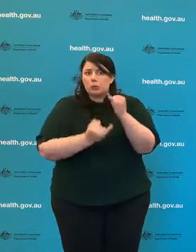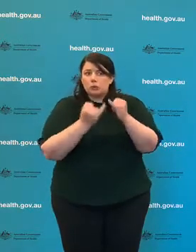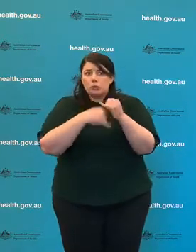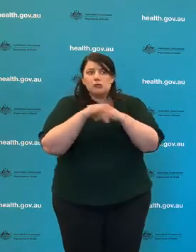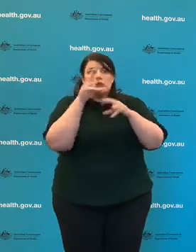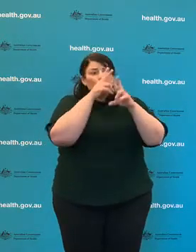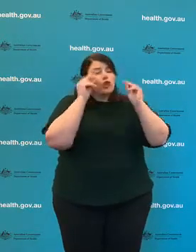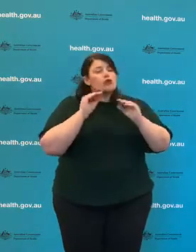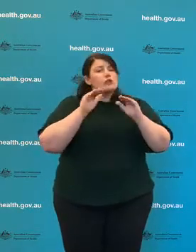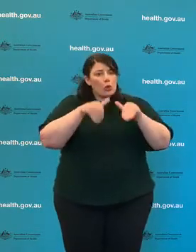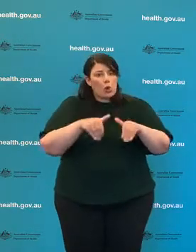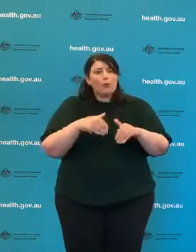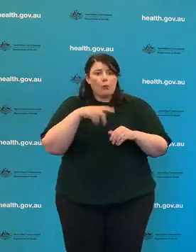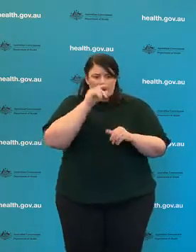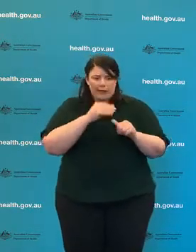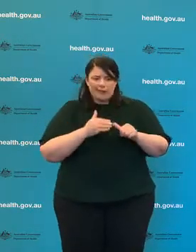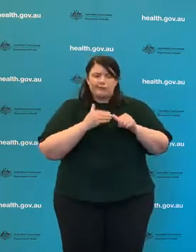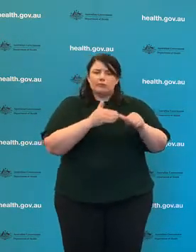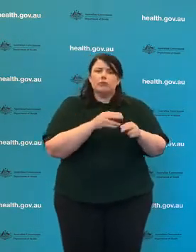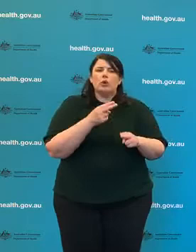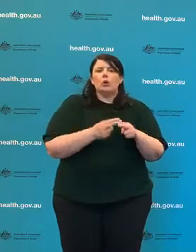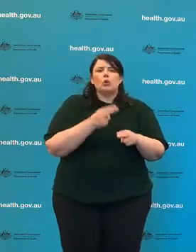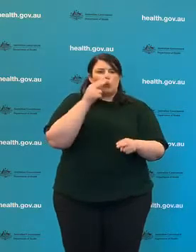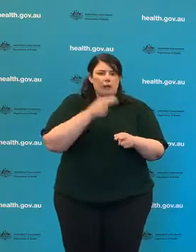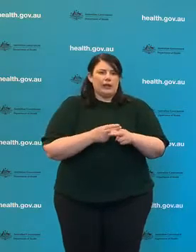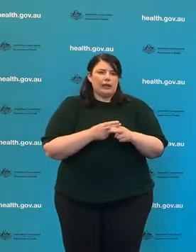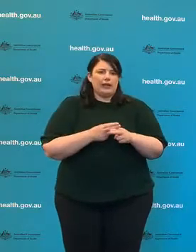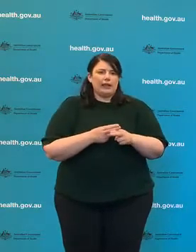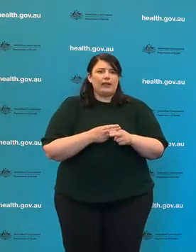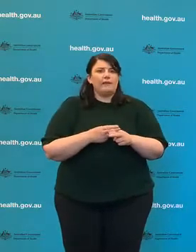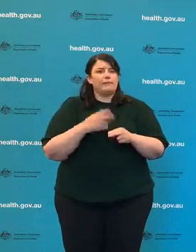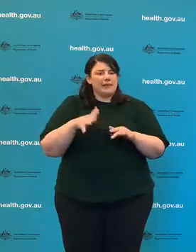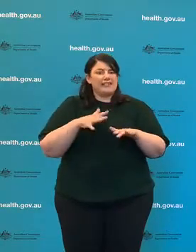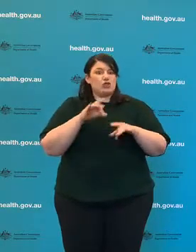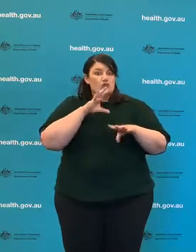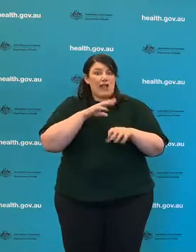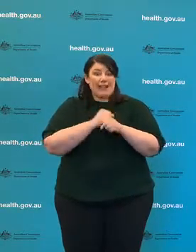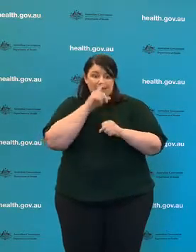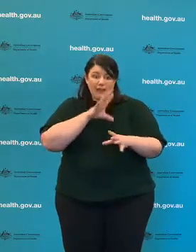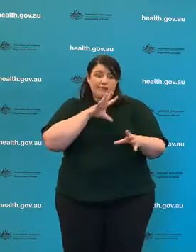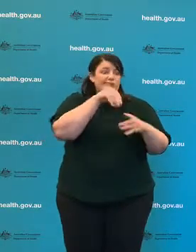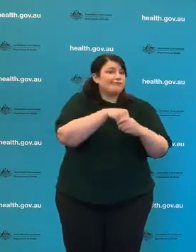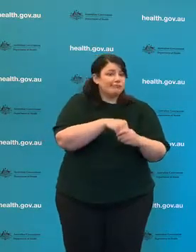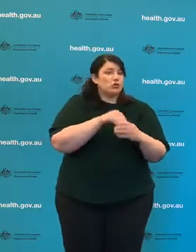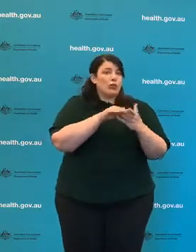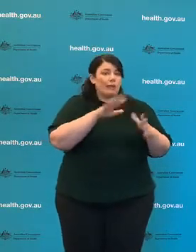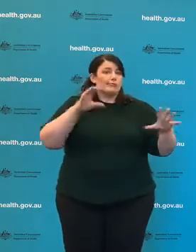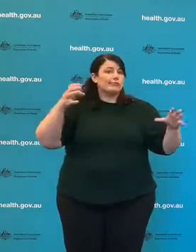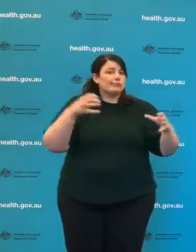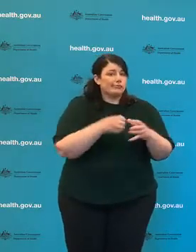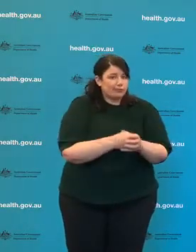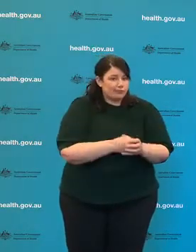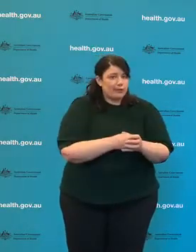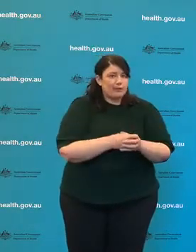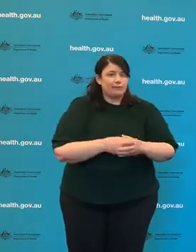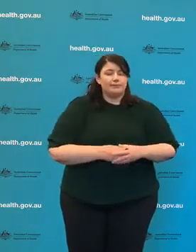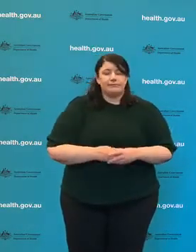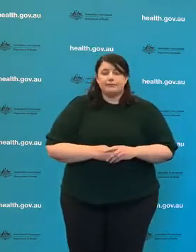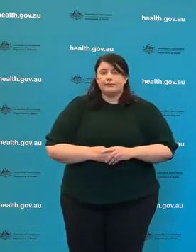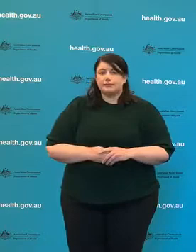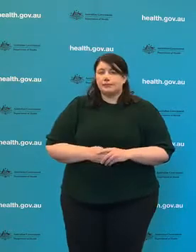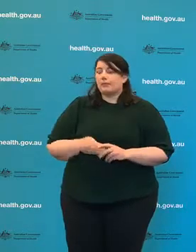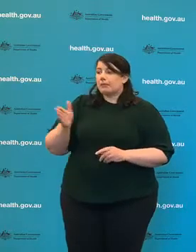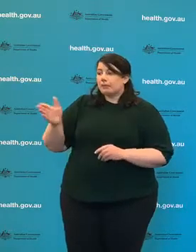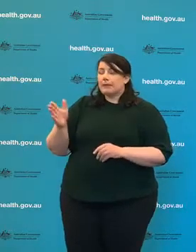rapid support mechanism for the federal government to work together with the states. Just moving back to Victoria, if I could,